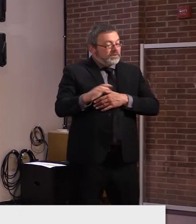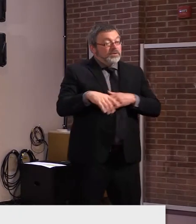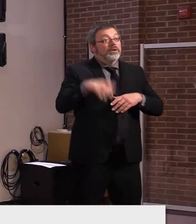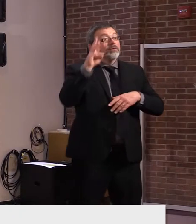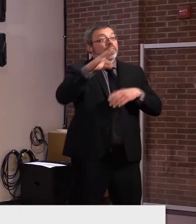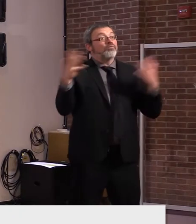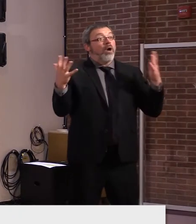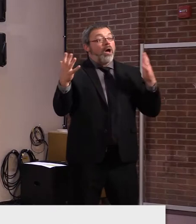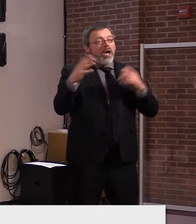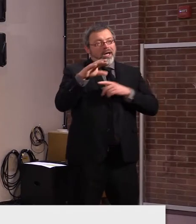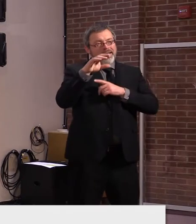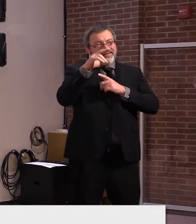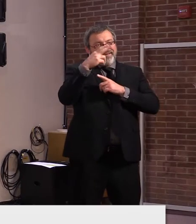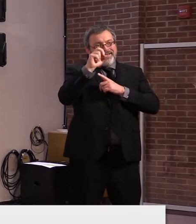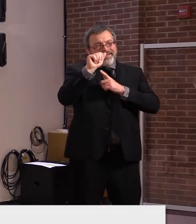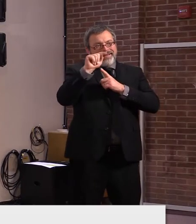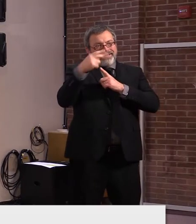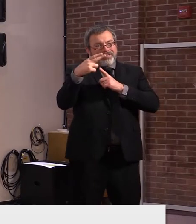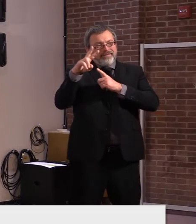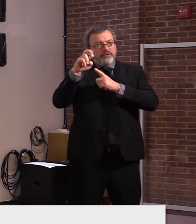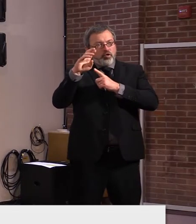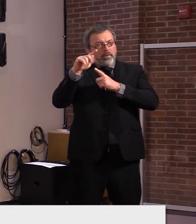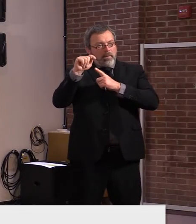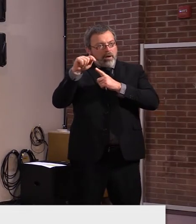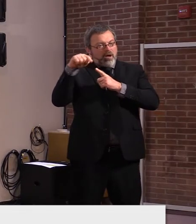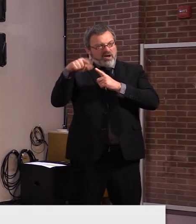www.healthvermont.gov/myvaccine to make an appointment. You can also call